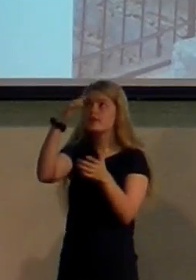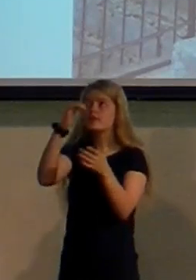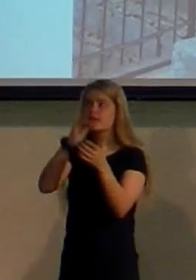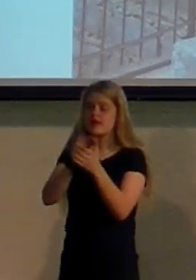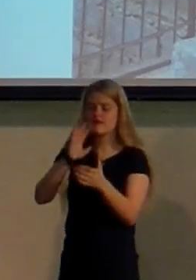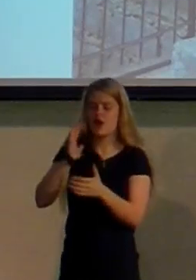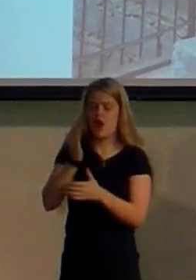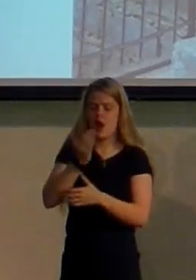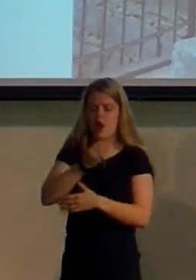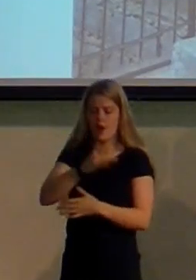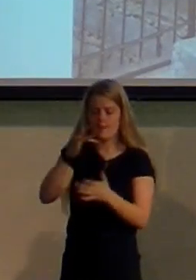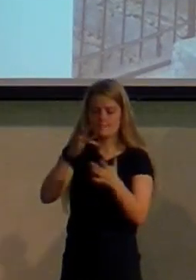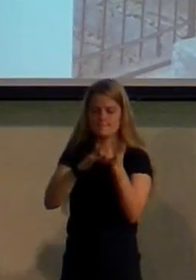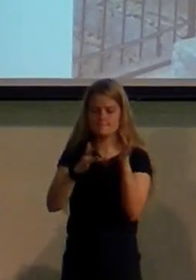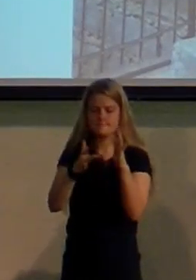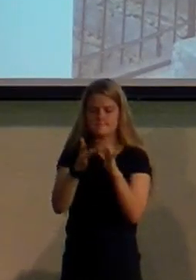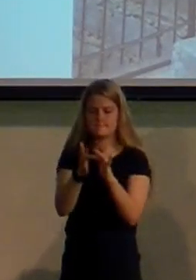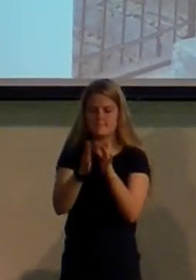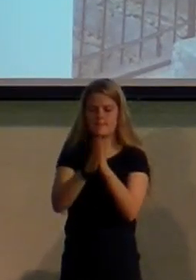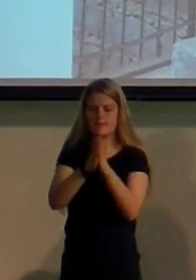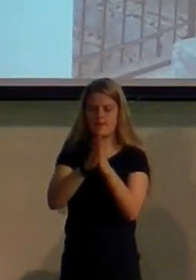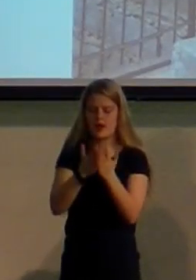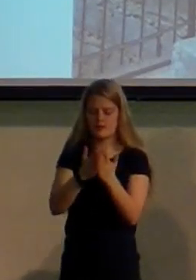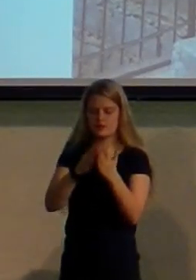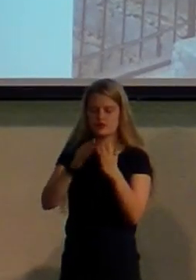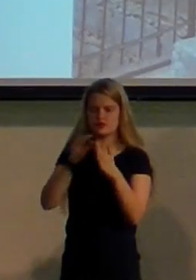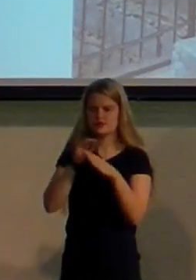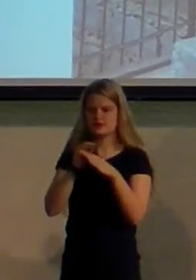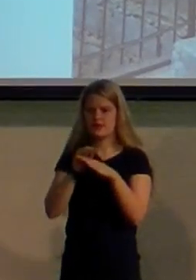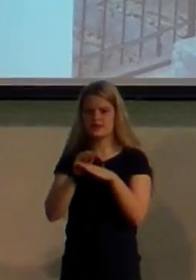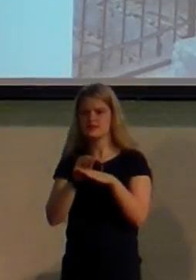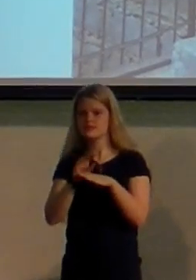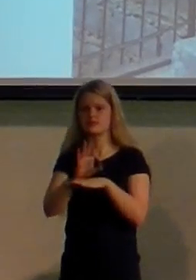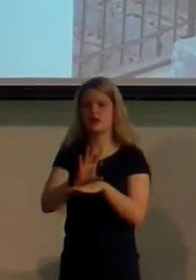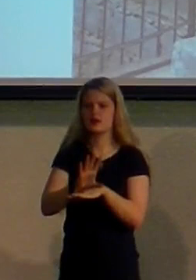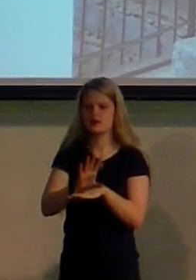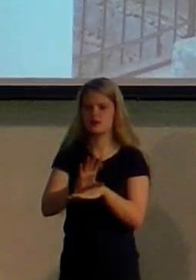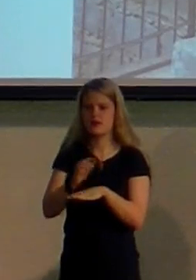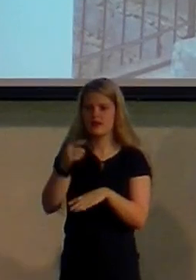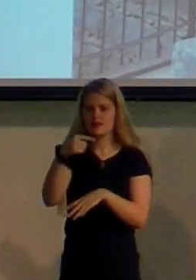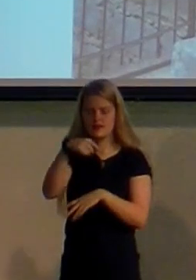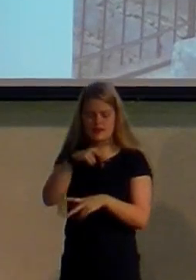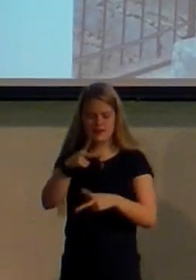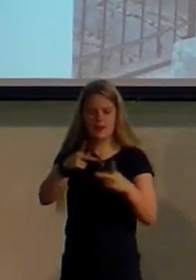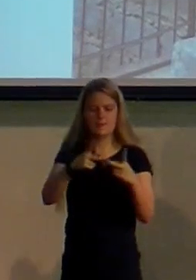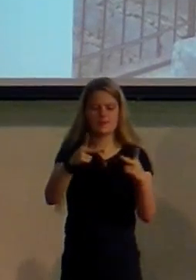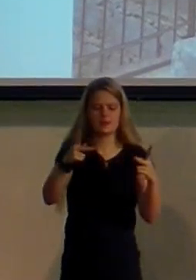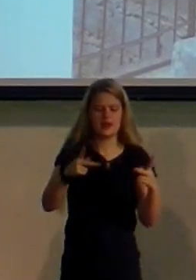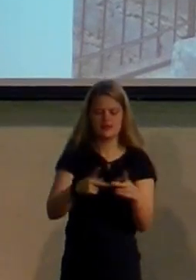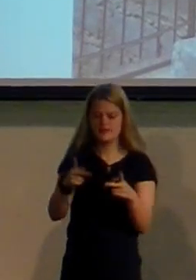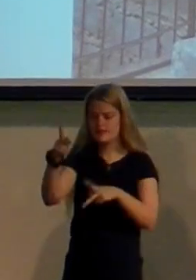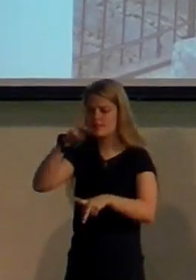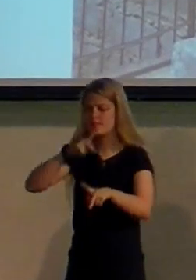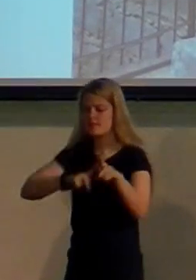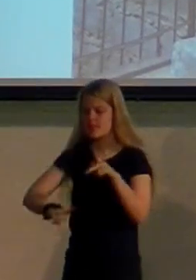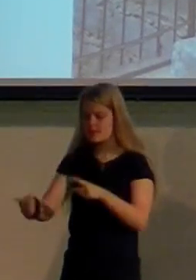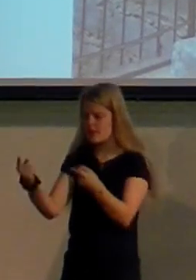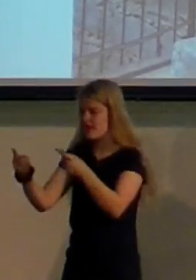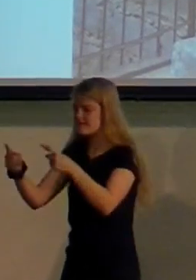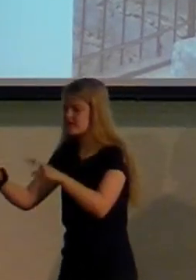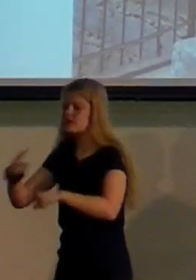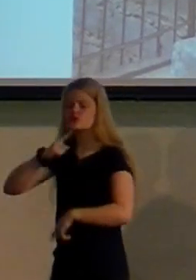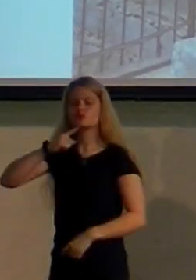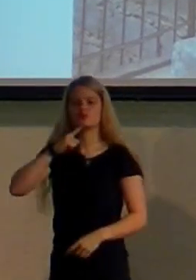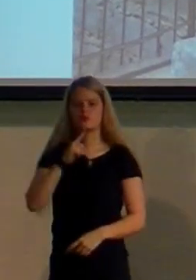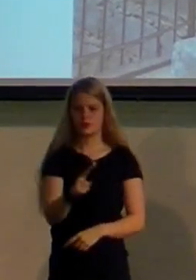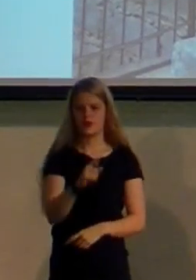inspired from Genesis to maps. That these places, these people, these events are real events. Not